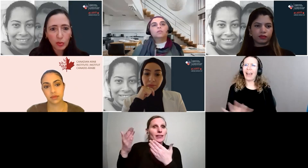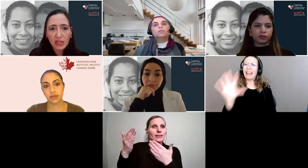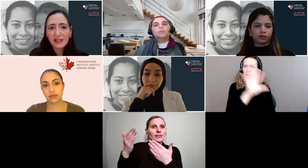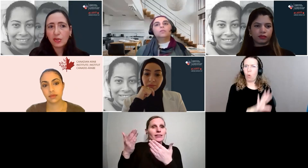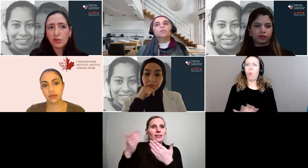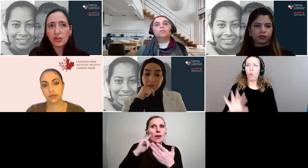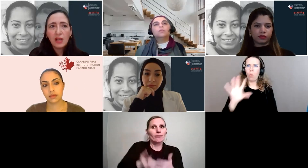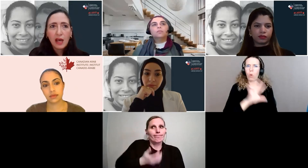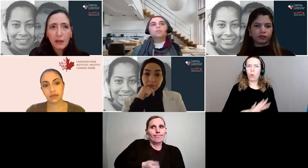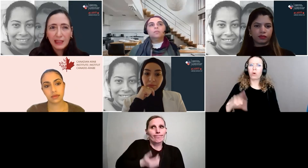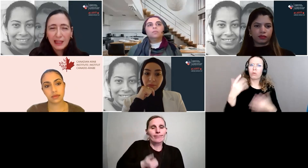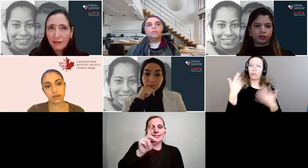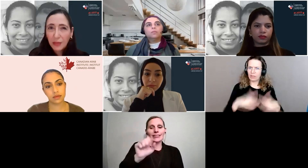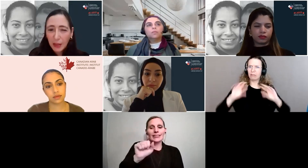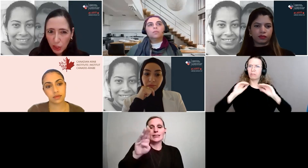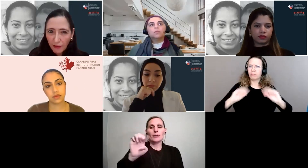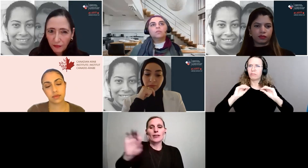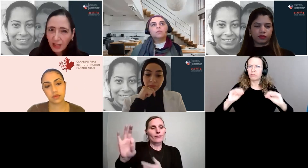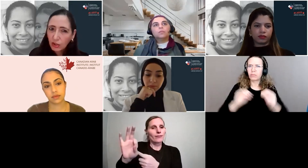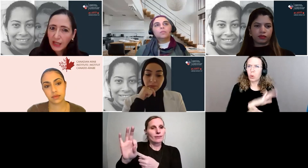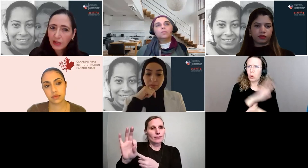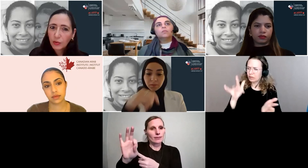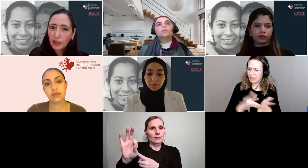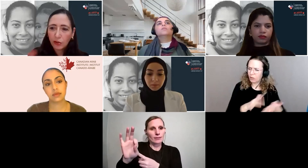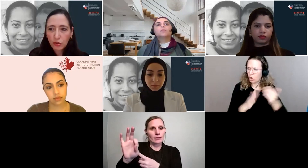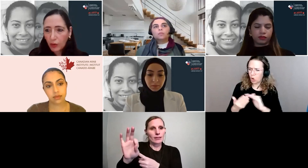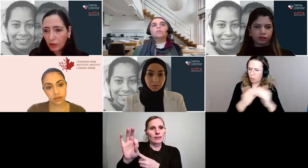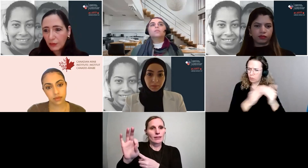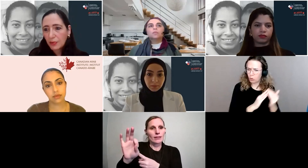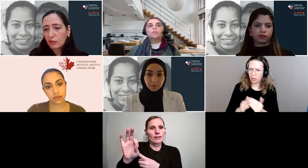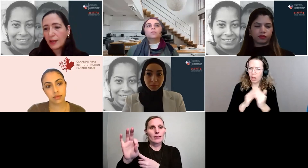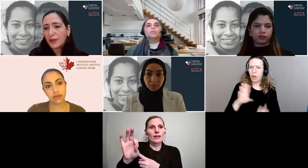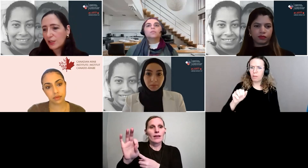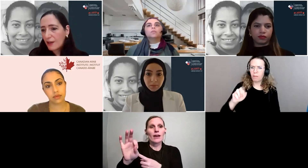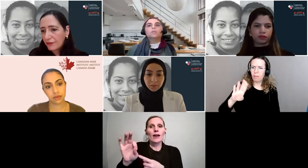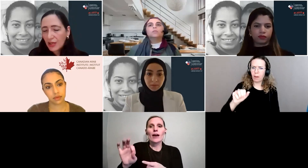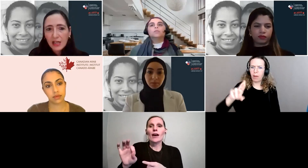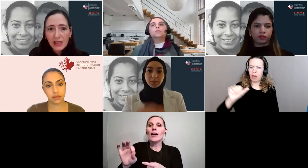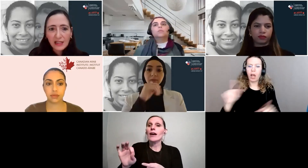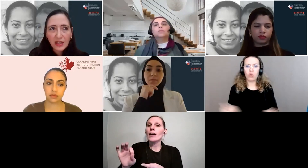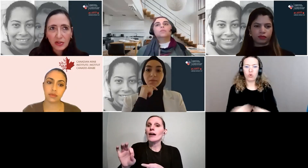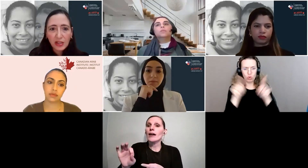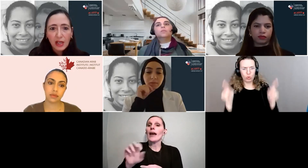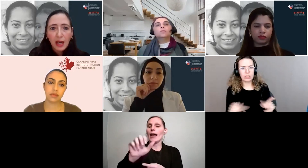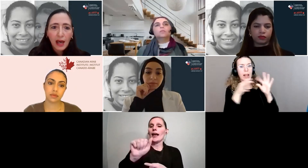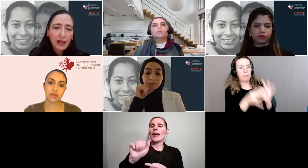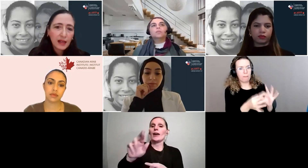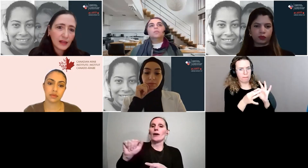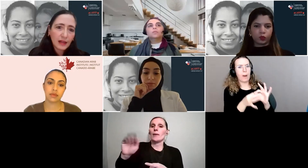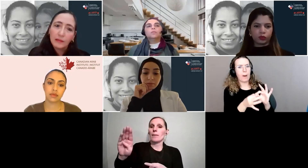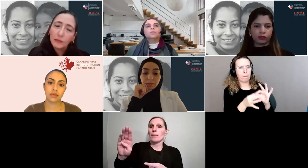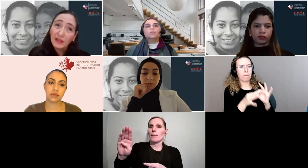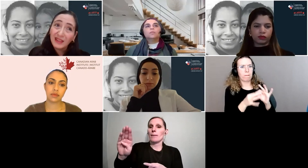some community centers. I believe Barbara Schleifer has done that as well. I'm not sure if one of the members of Barbara Schleifer is here.